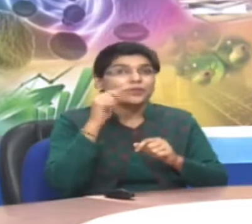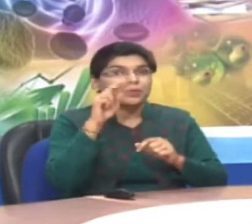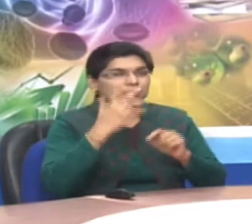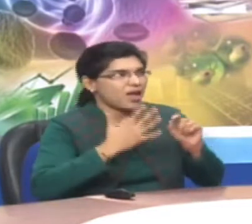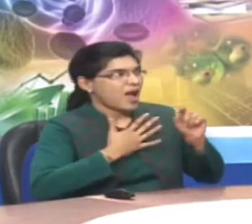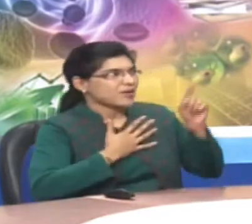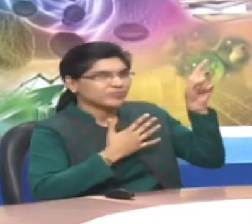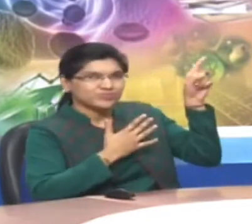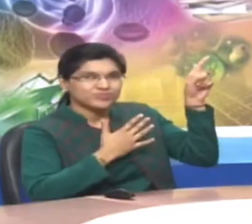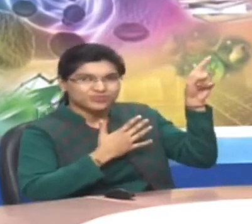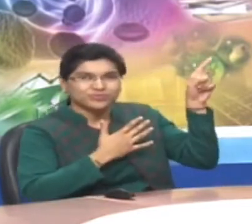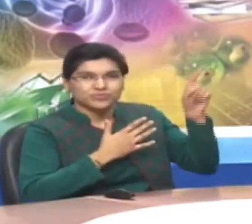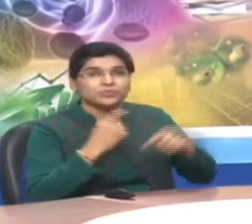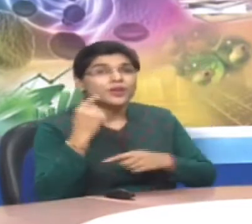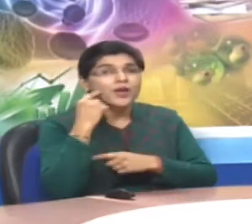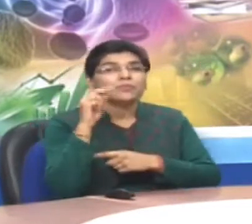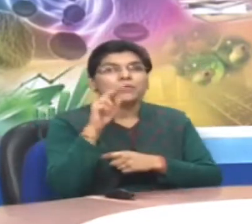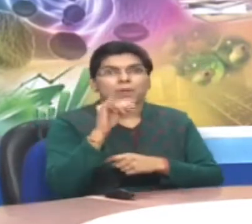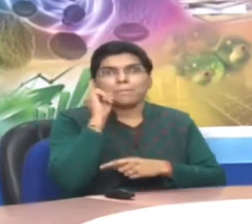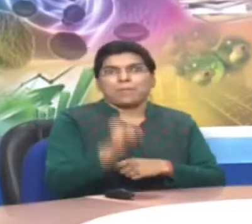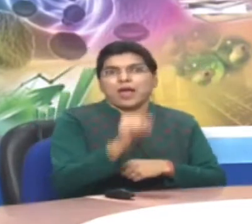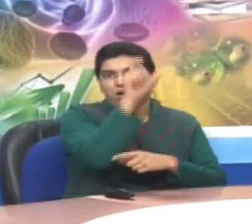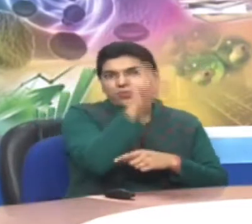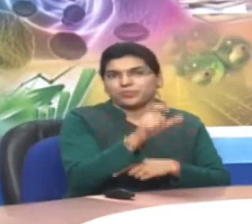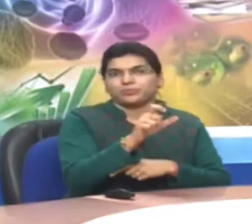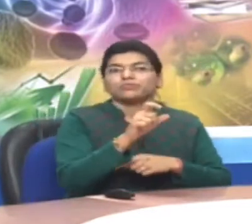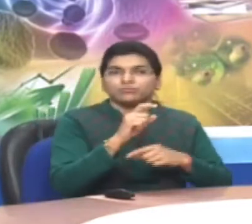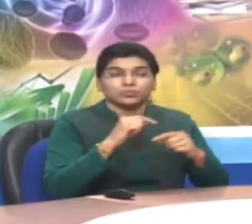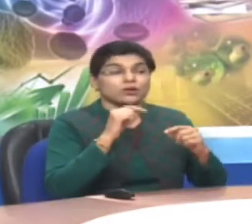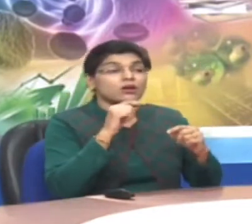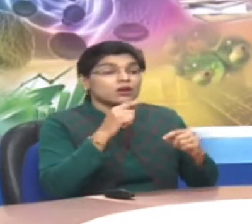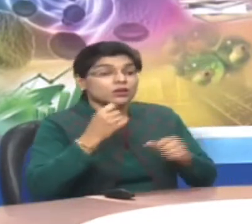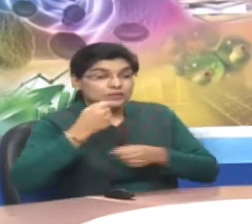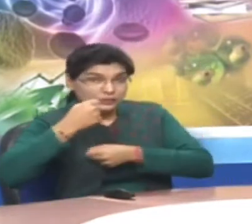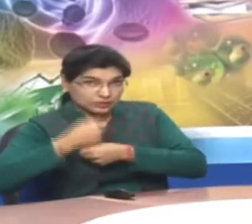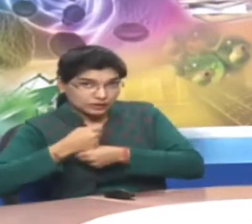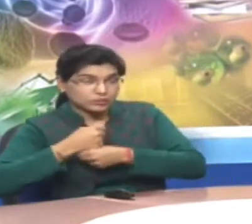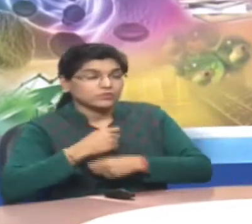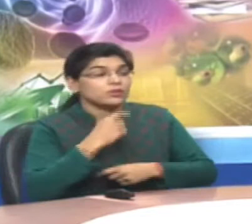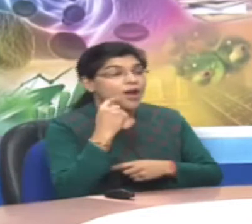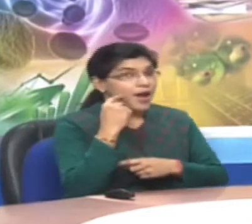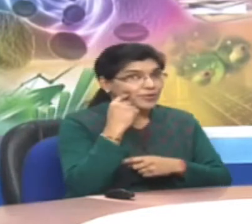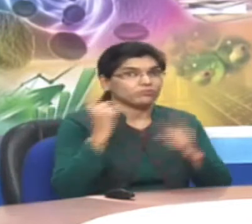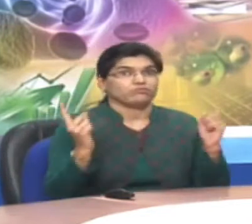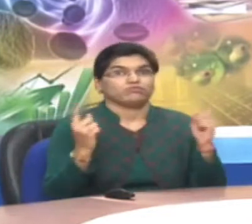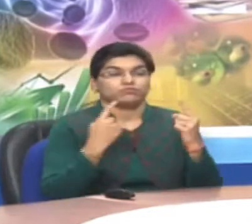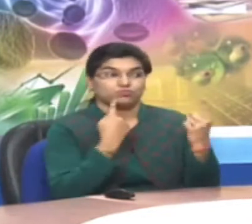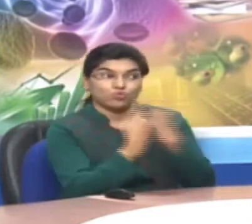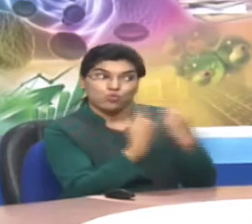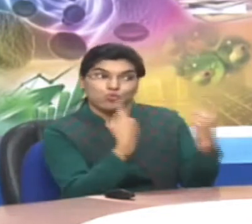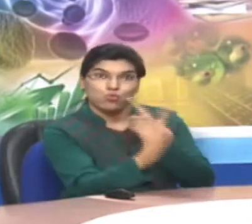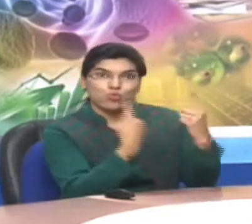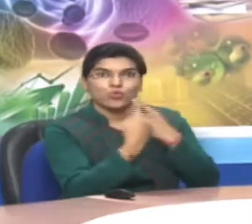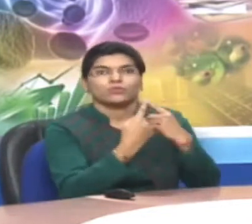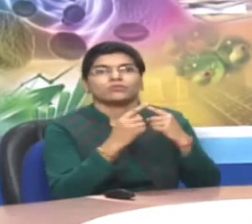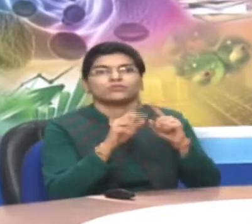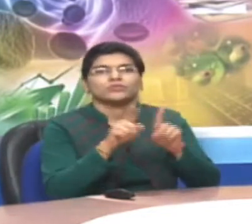intruder, as you see in green, is the bad person because he entered